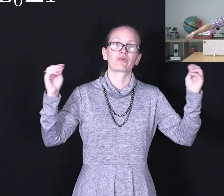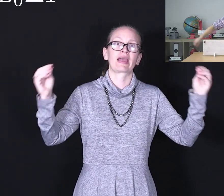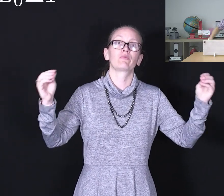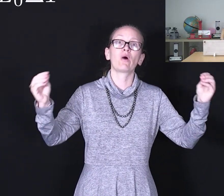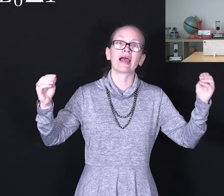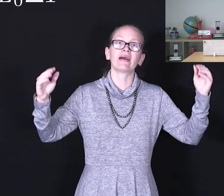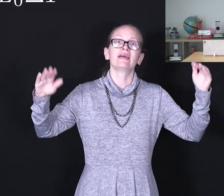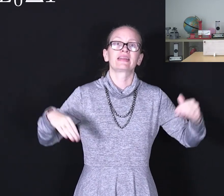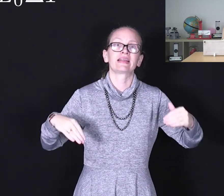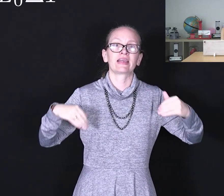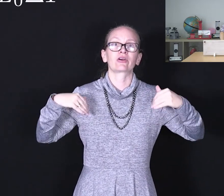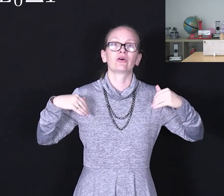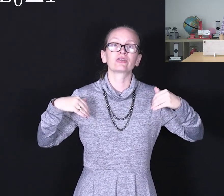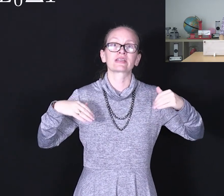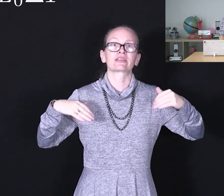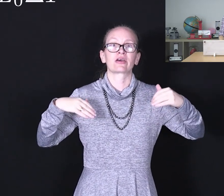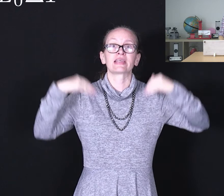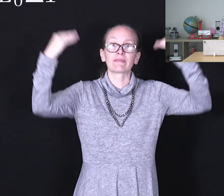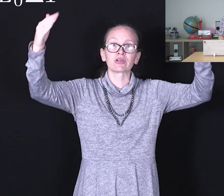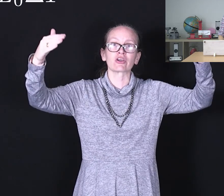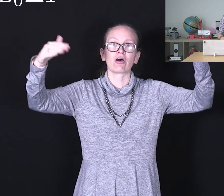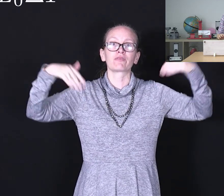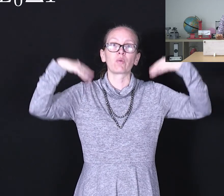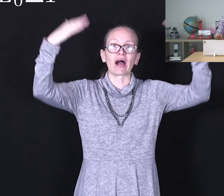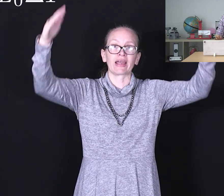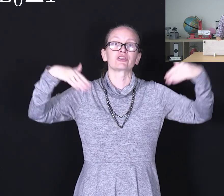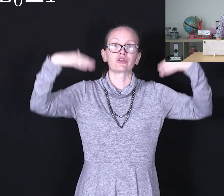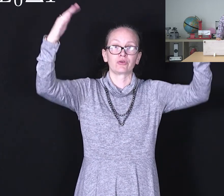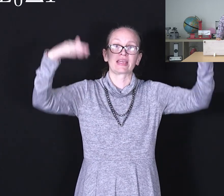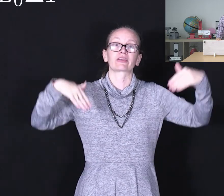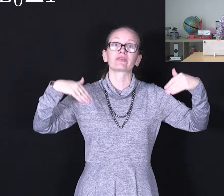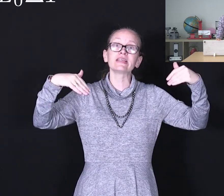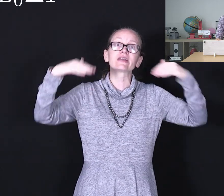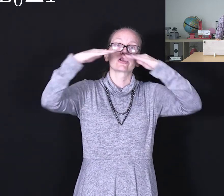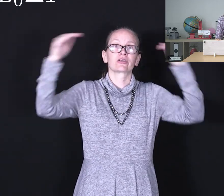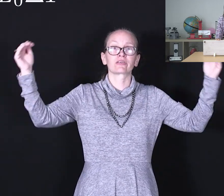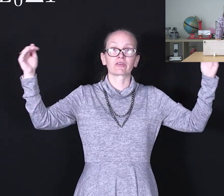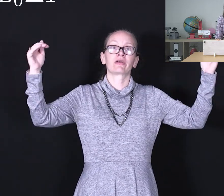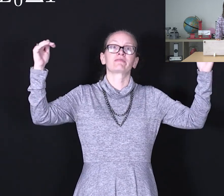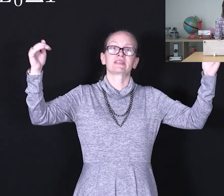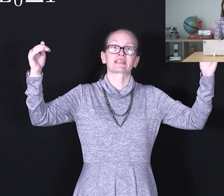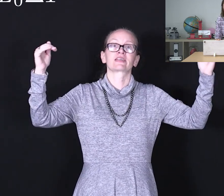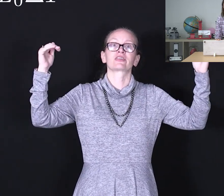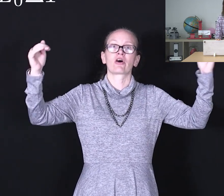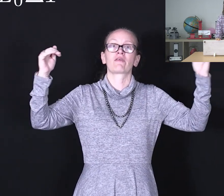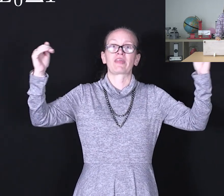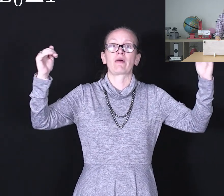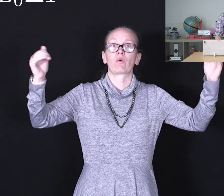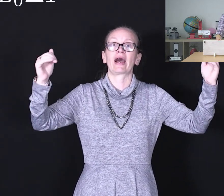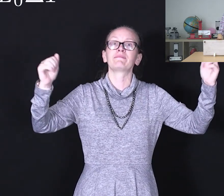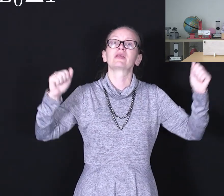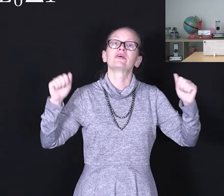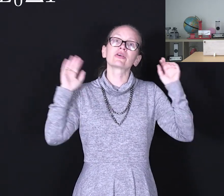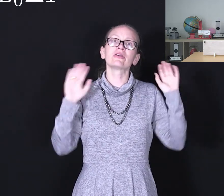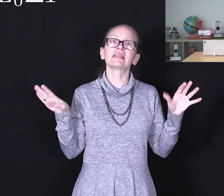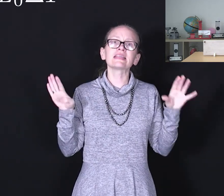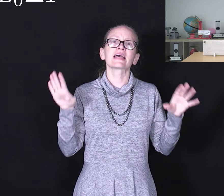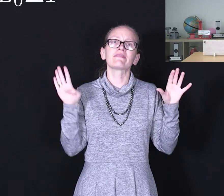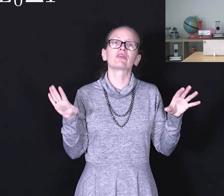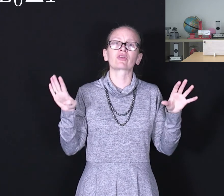a wire, then it causes the temperature of the wire to increase because of the resistance of that wire. So let's have a look